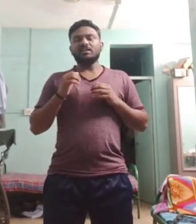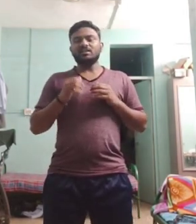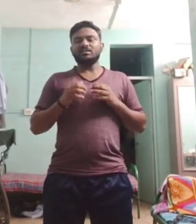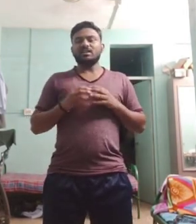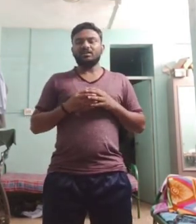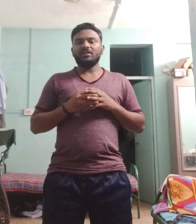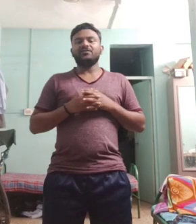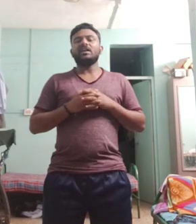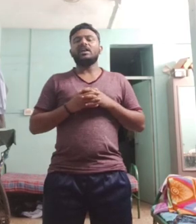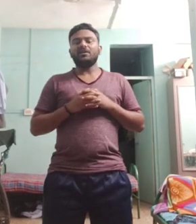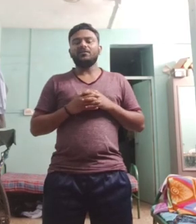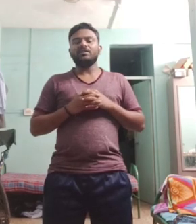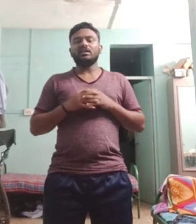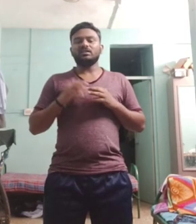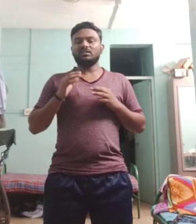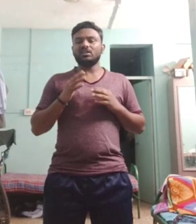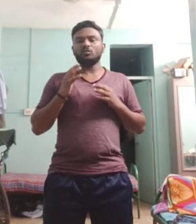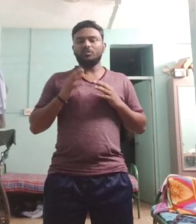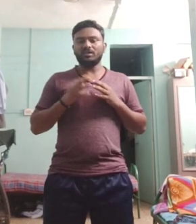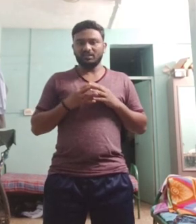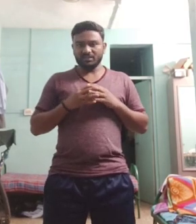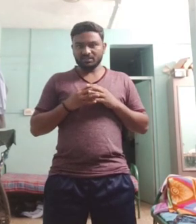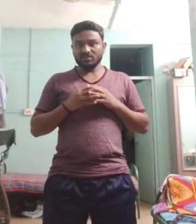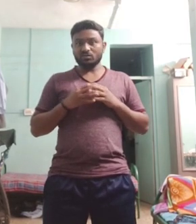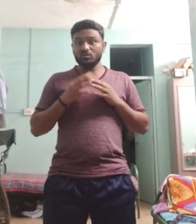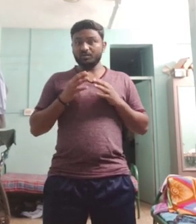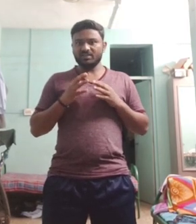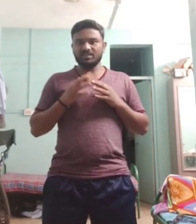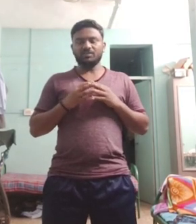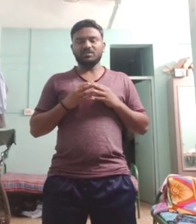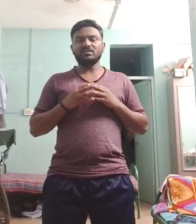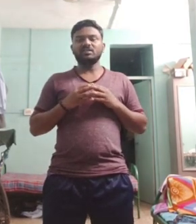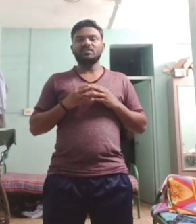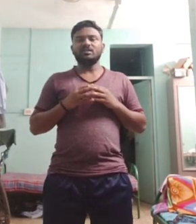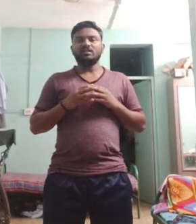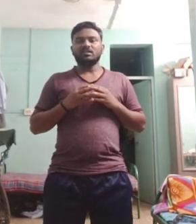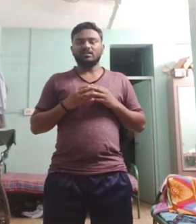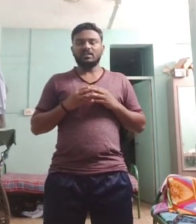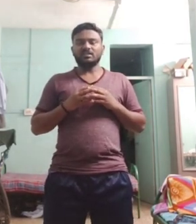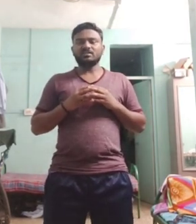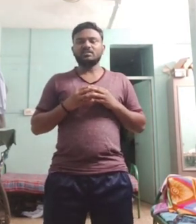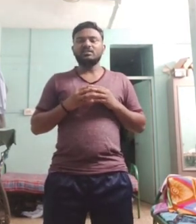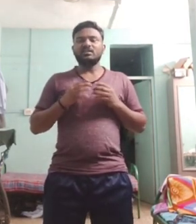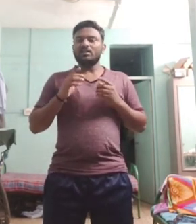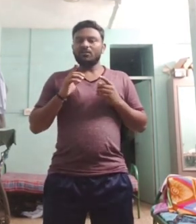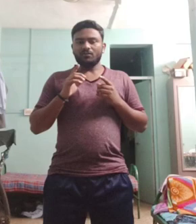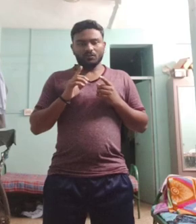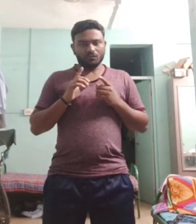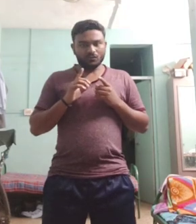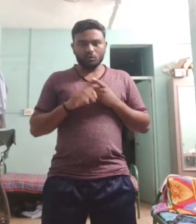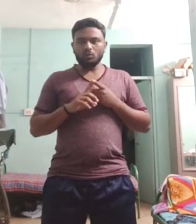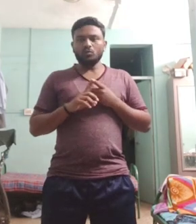in Java we have three looping conditions or looping statements, that is